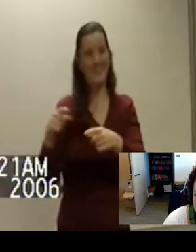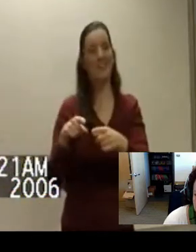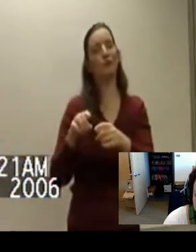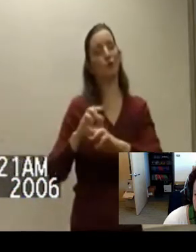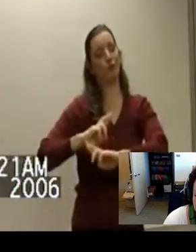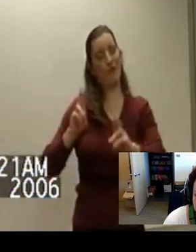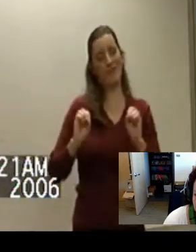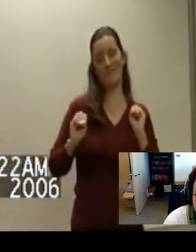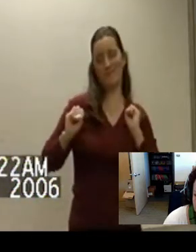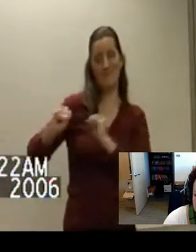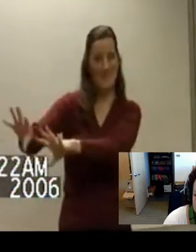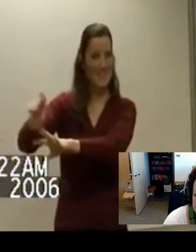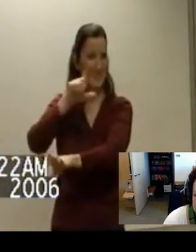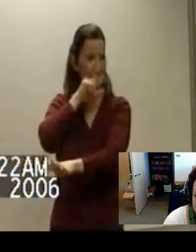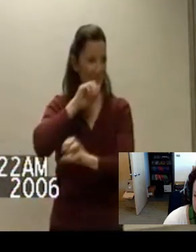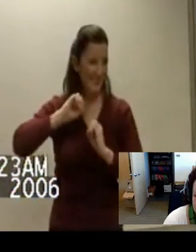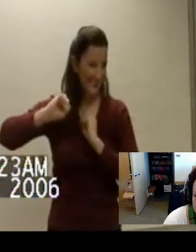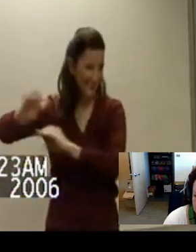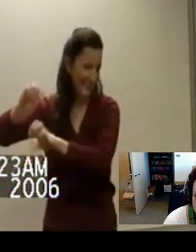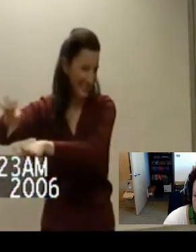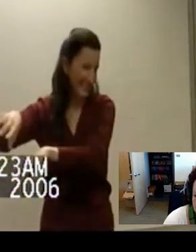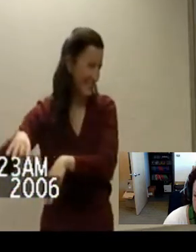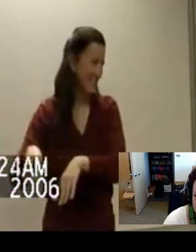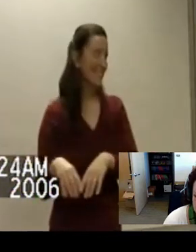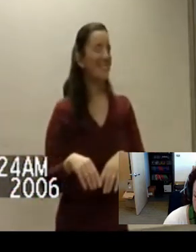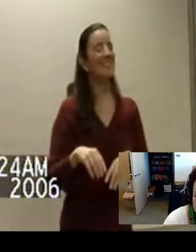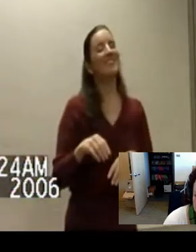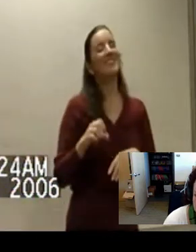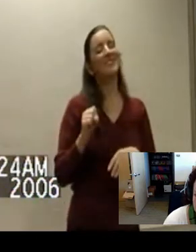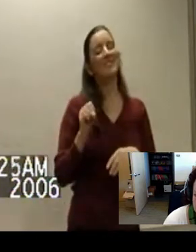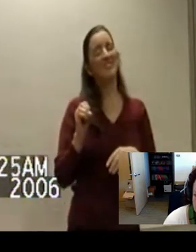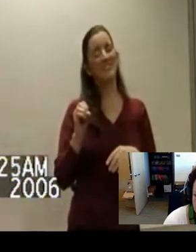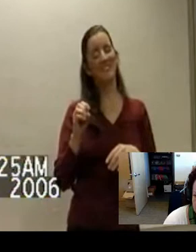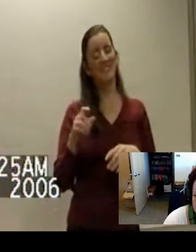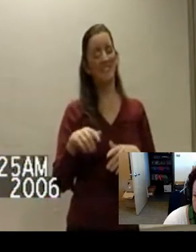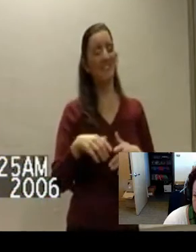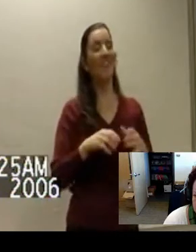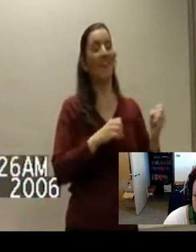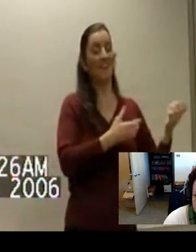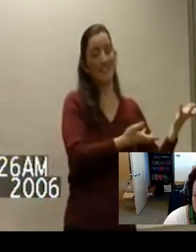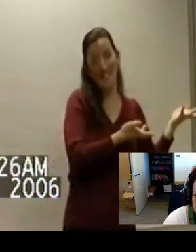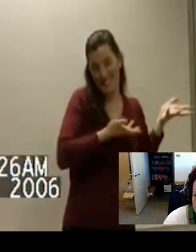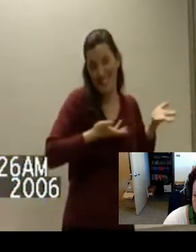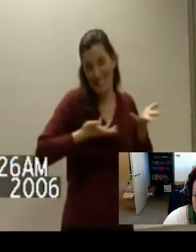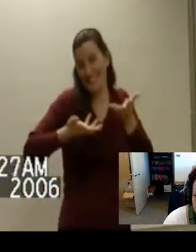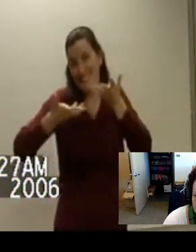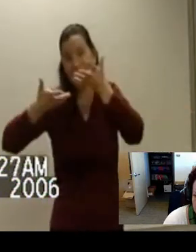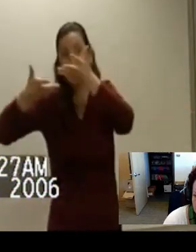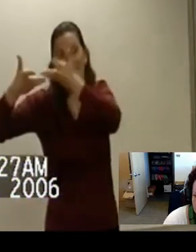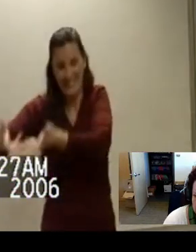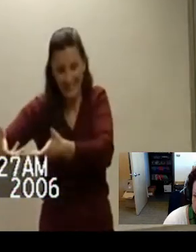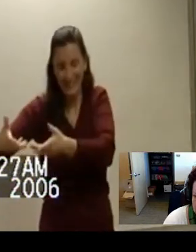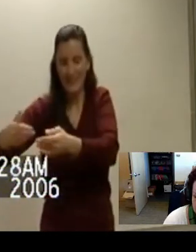So she put the chickens in a carrier of some sort and put that in the truck and brought that over. And we set